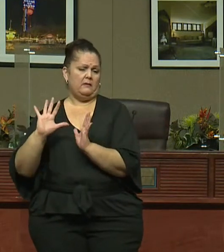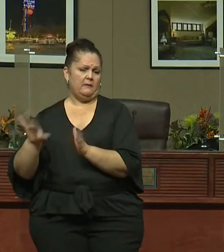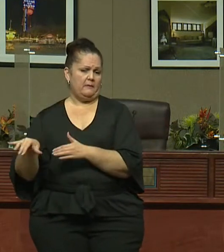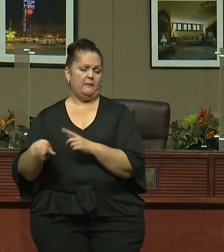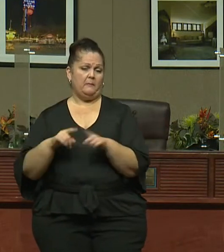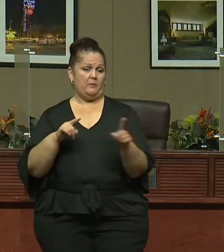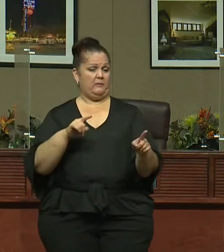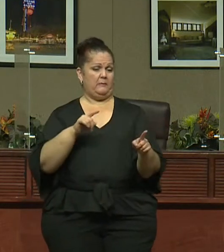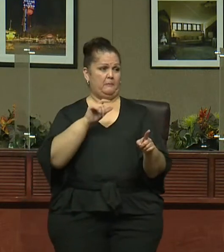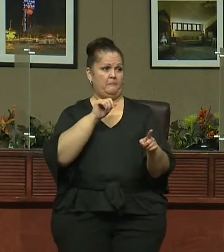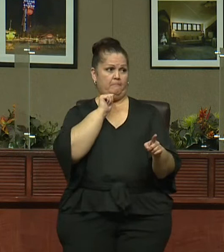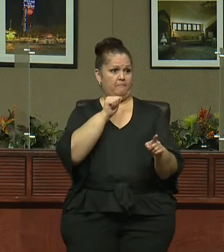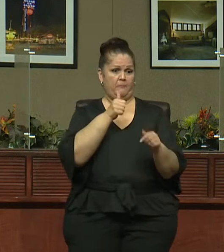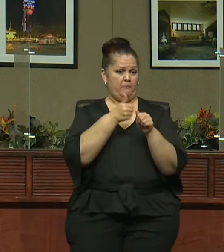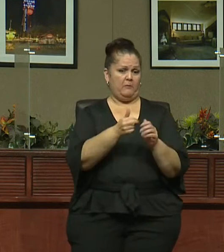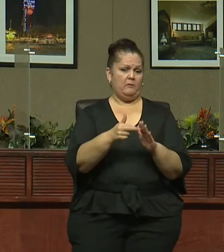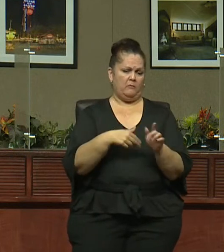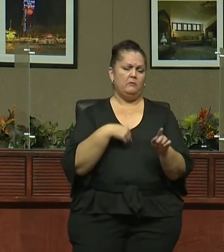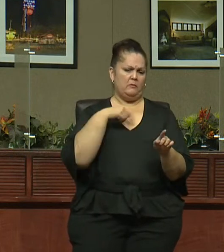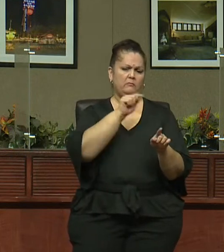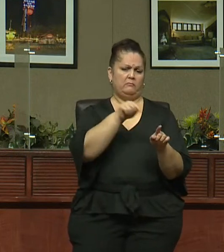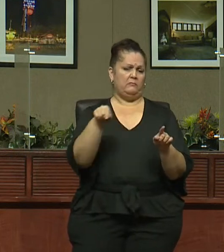be the bad actors.